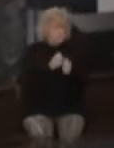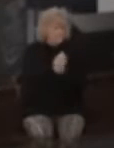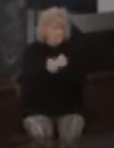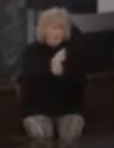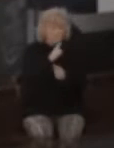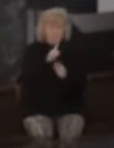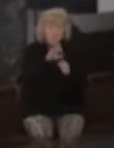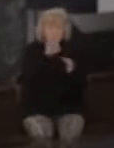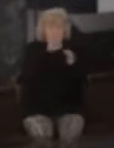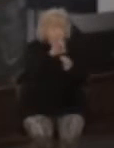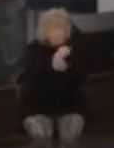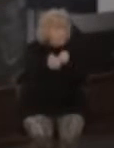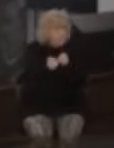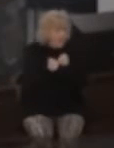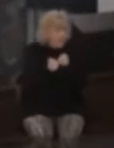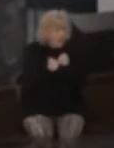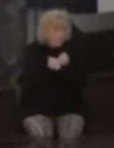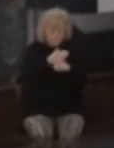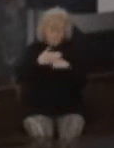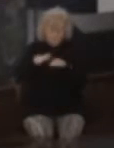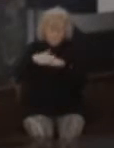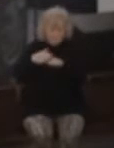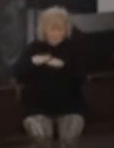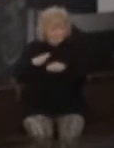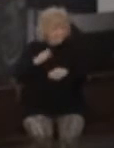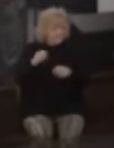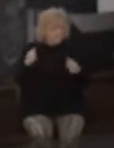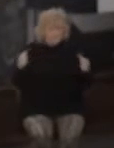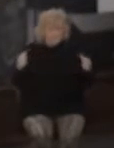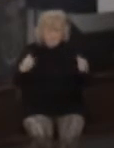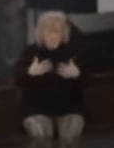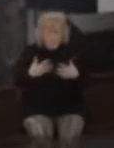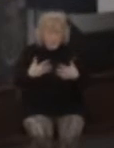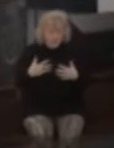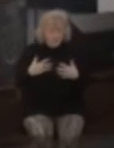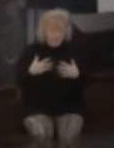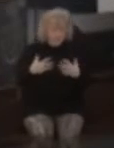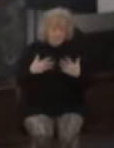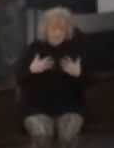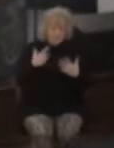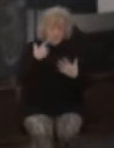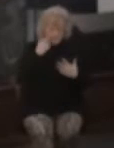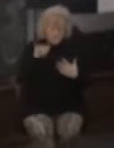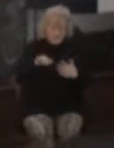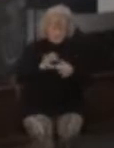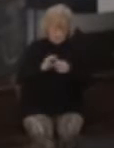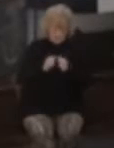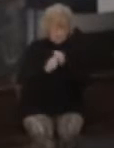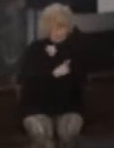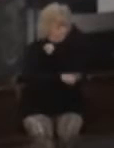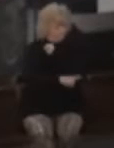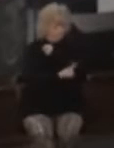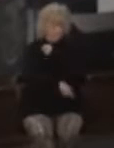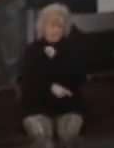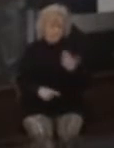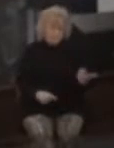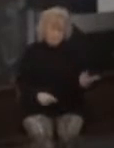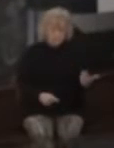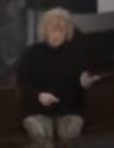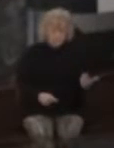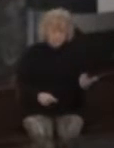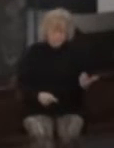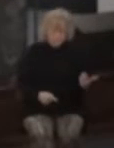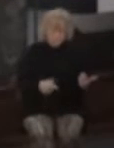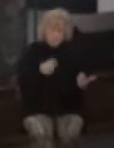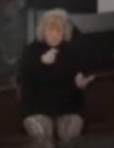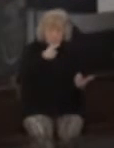perfect love drives out fear because fear has to do with punishment. The one who fears is not made perfect